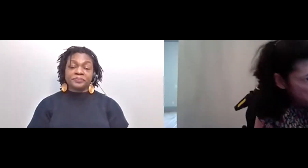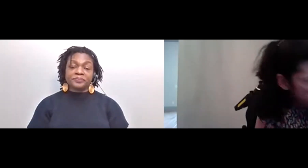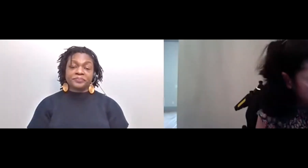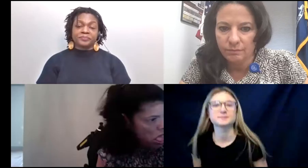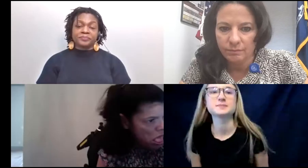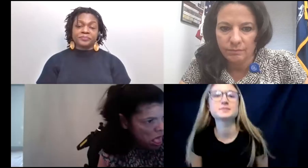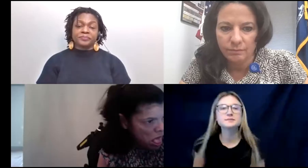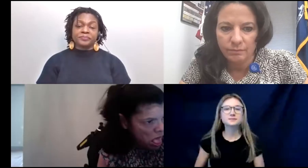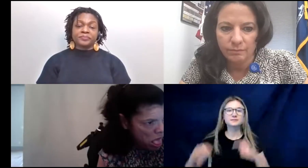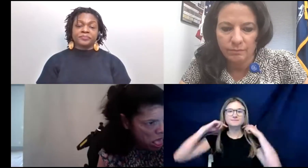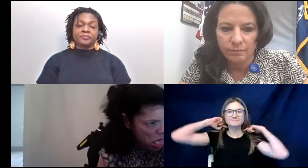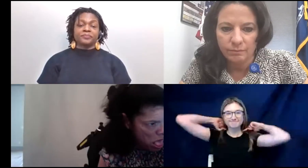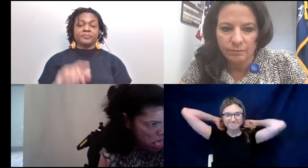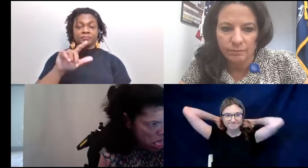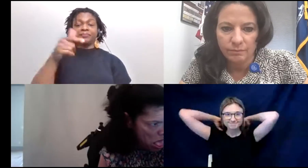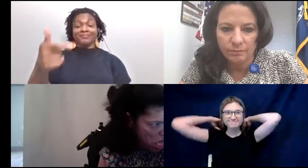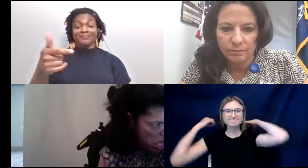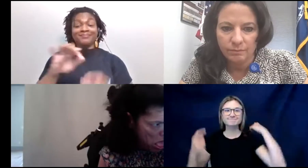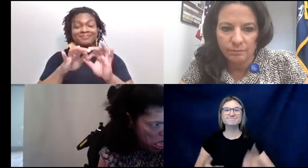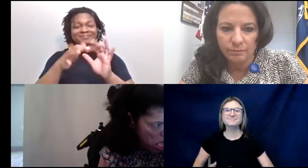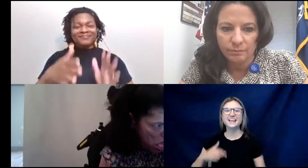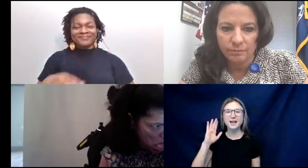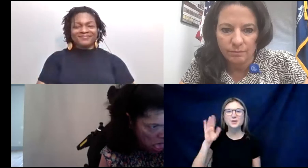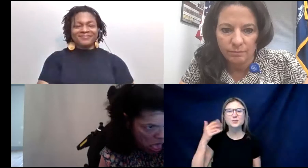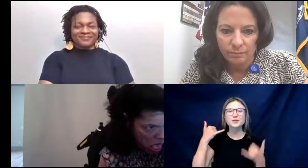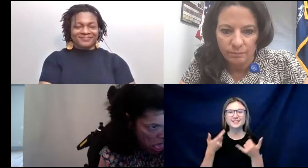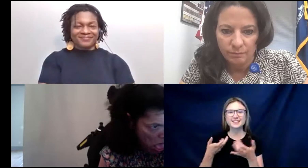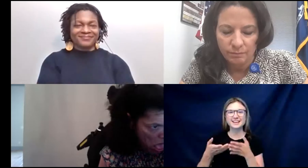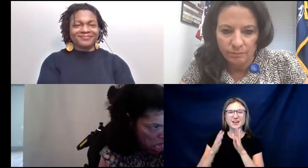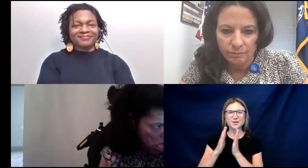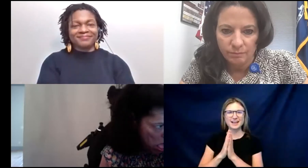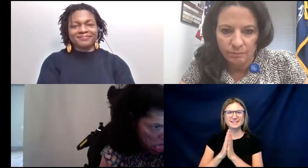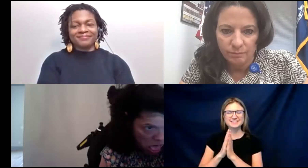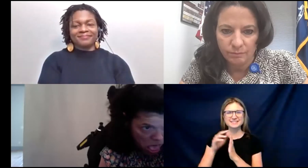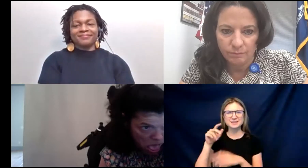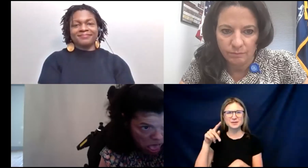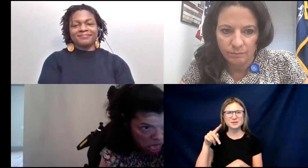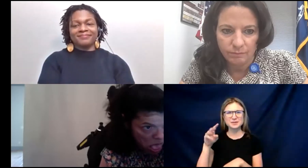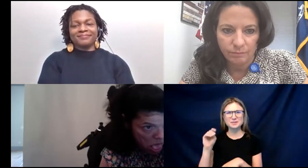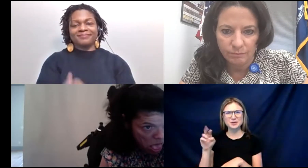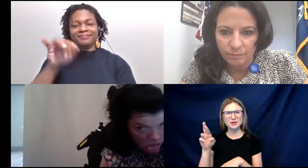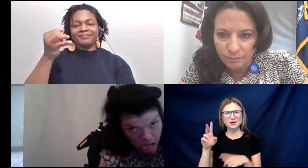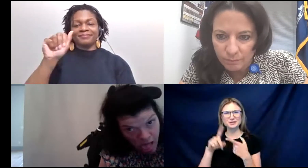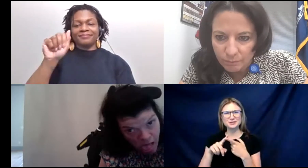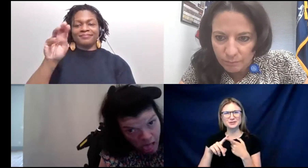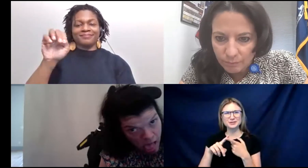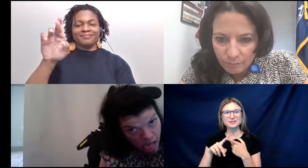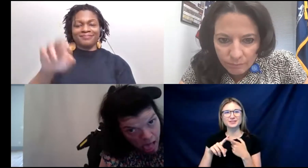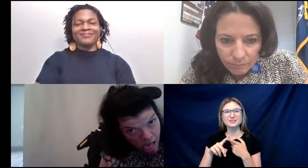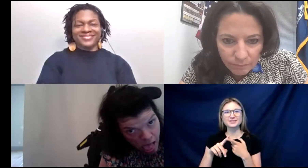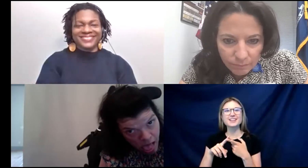I will now ask Yamar to talk about the 2021 Governor's Office of Disability